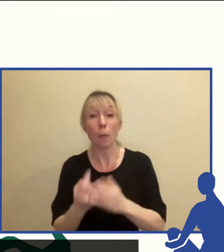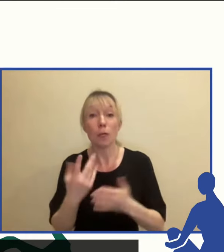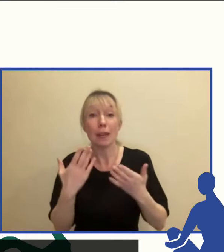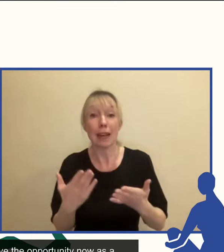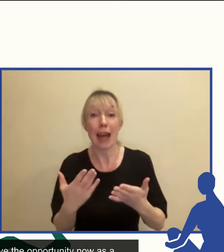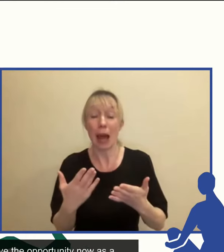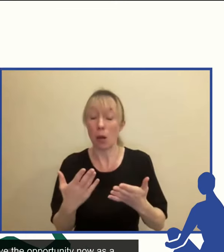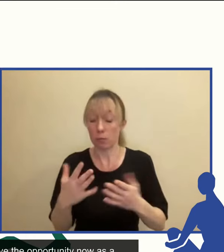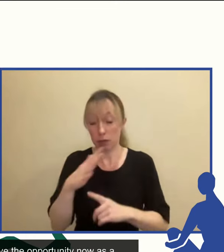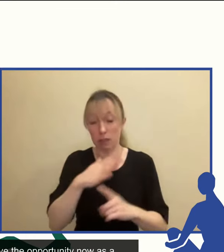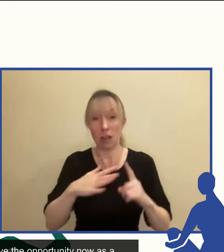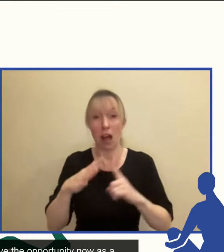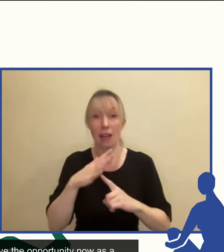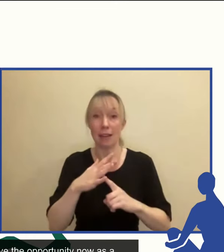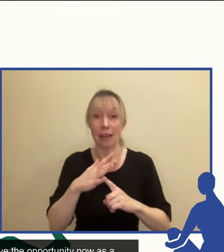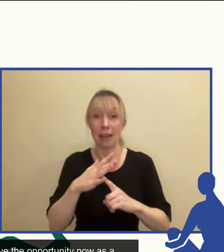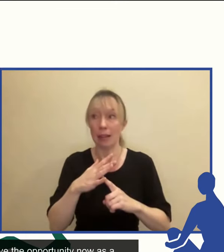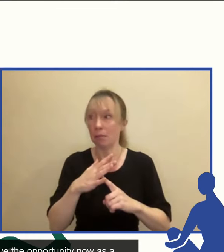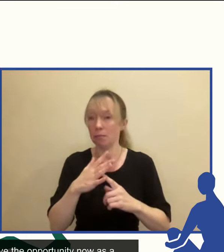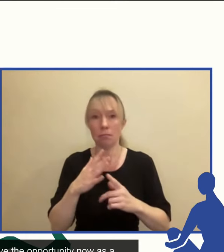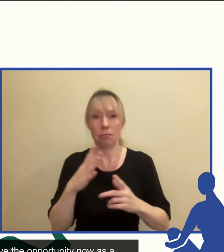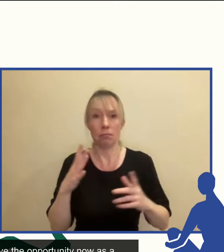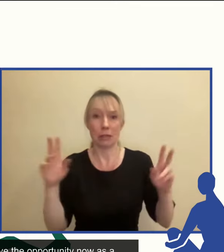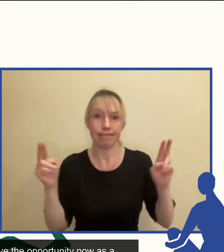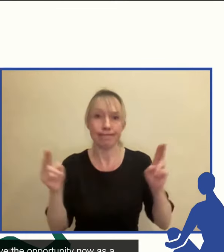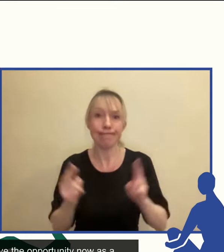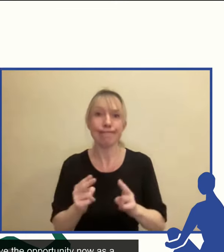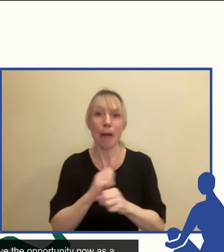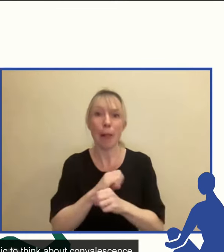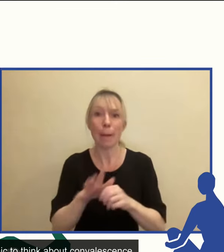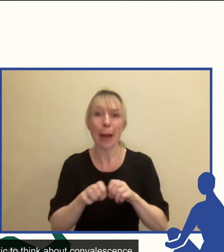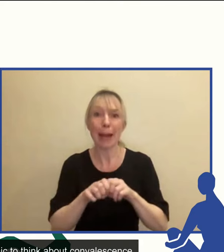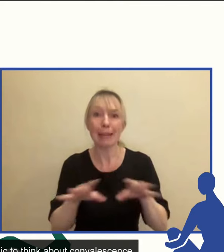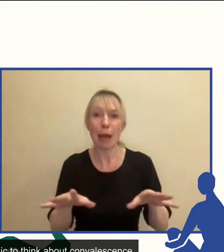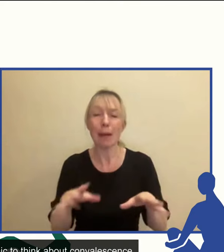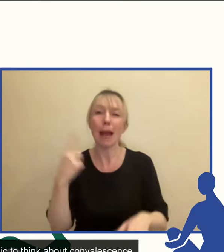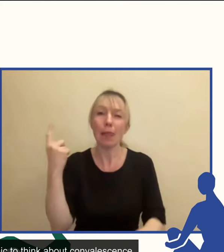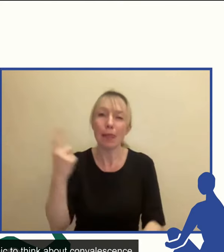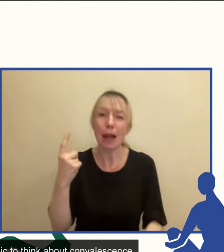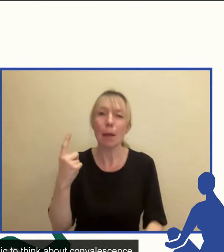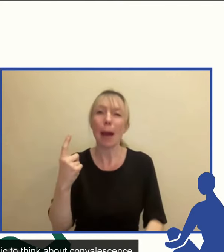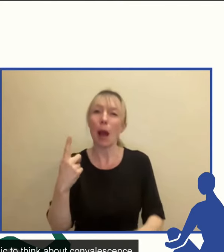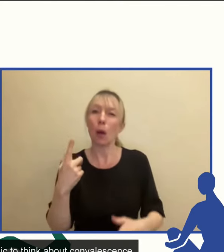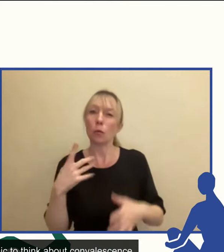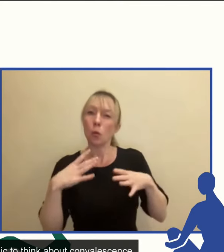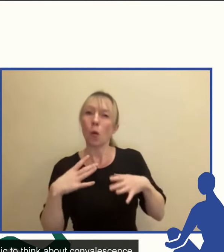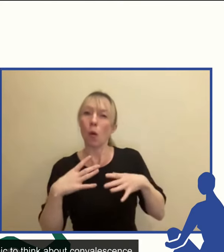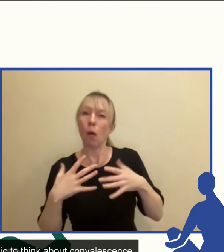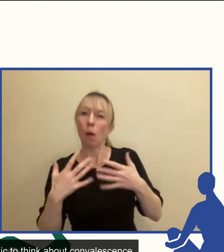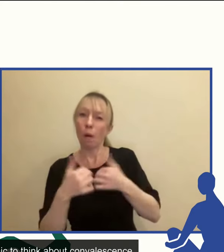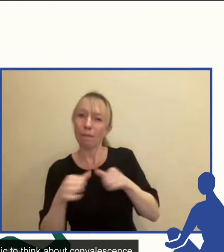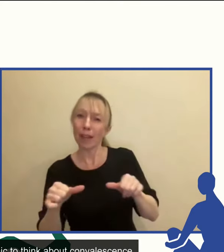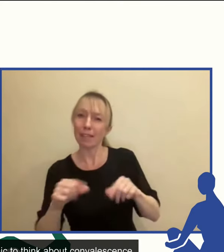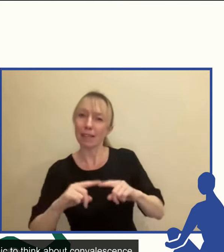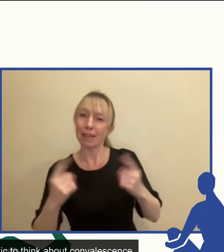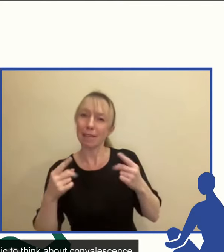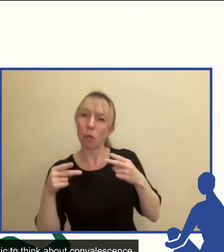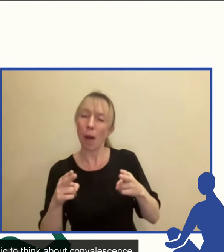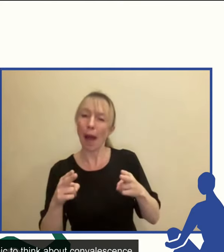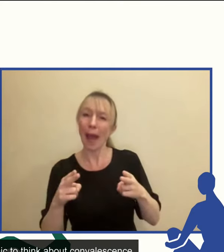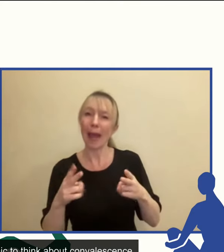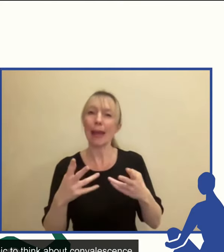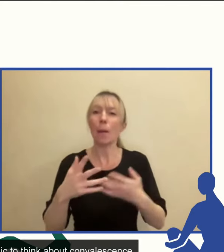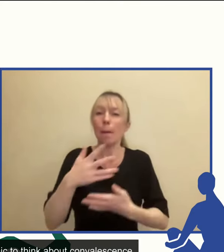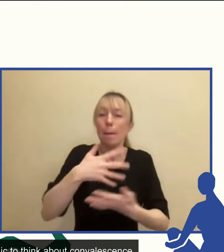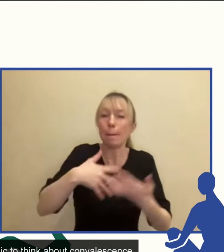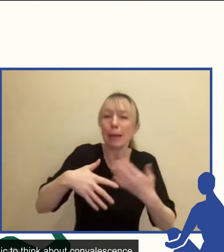this pandemic to think about convalescence differently. We need to blend the achievements of modern medicine with older approaches